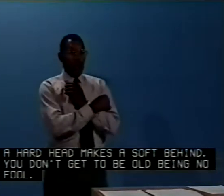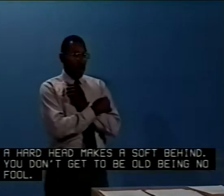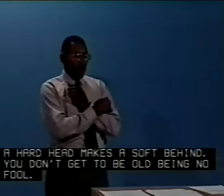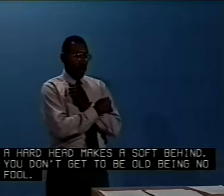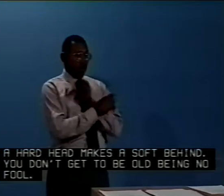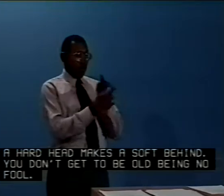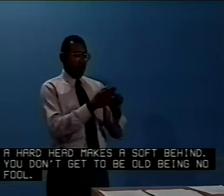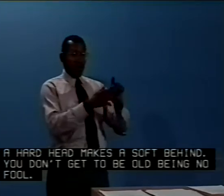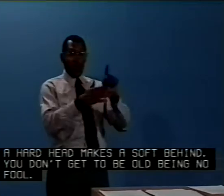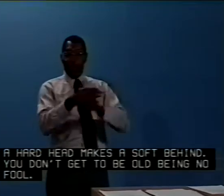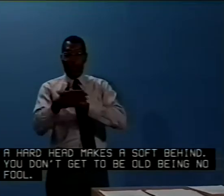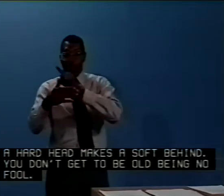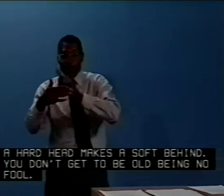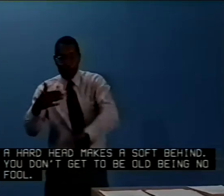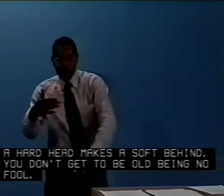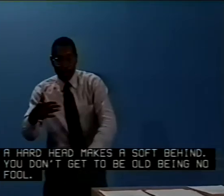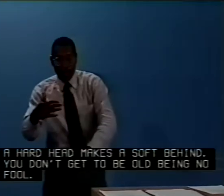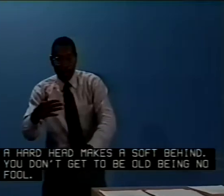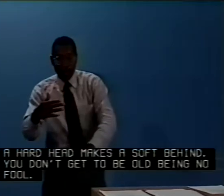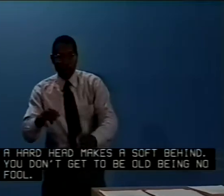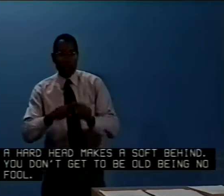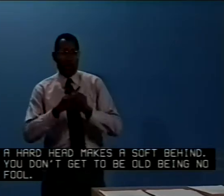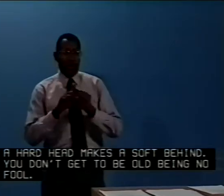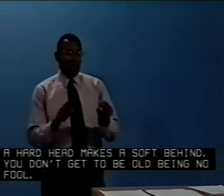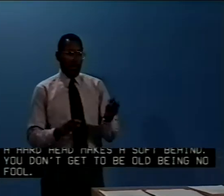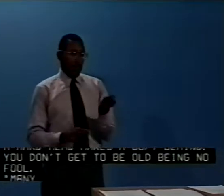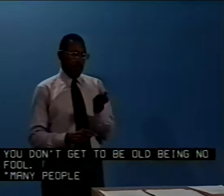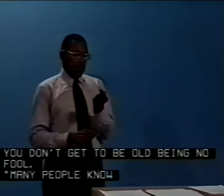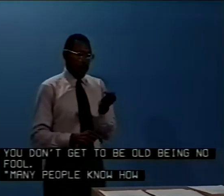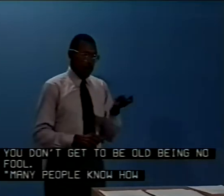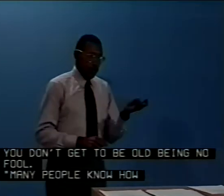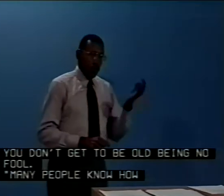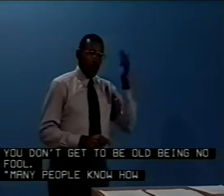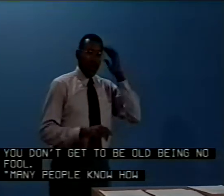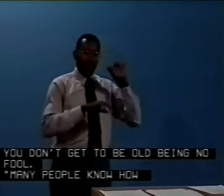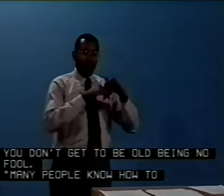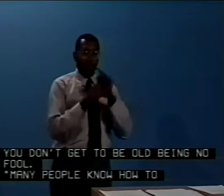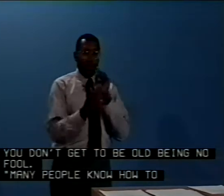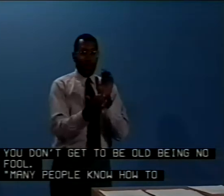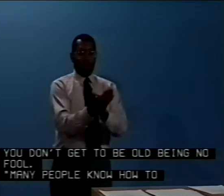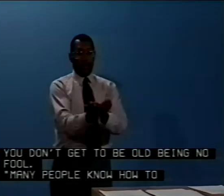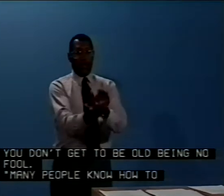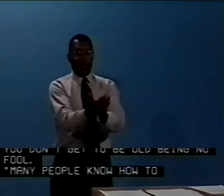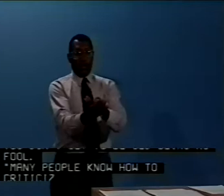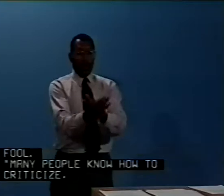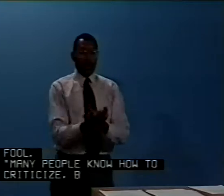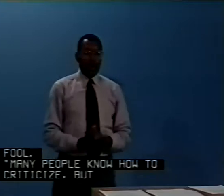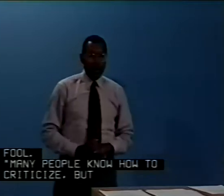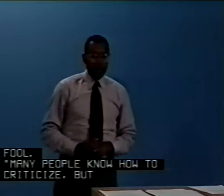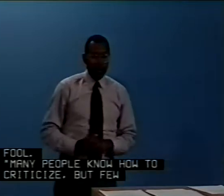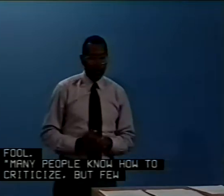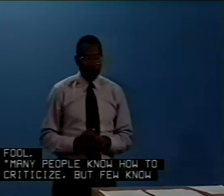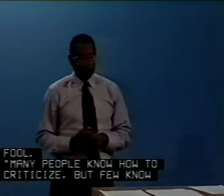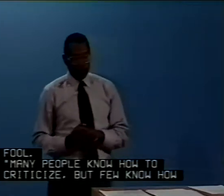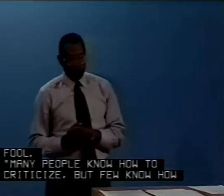Many people know how to criticize, but few know how to praise.